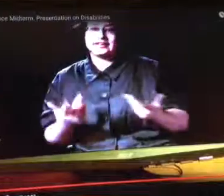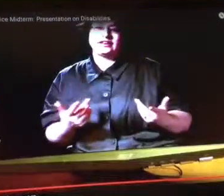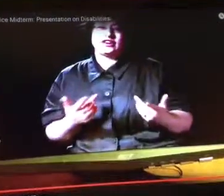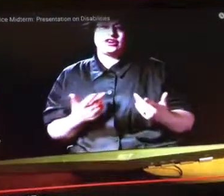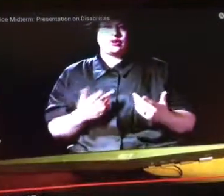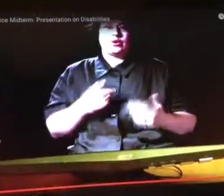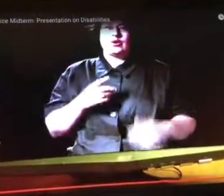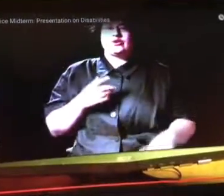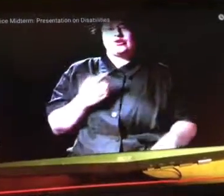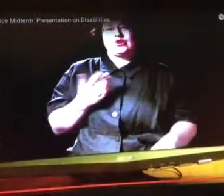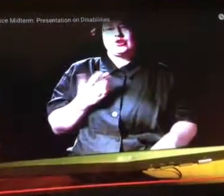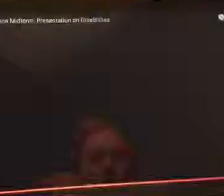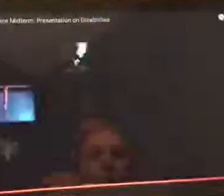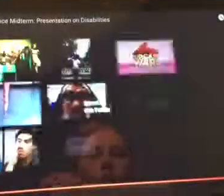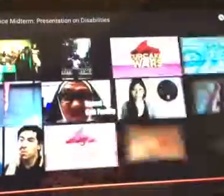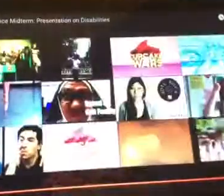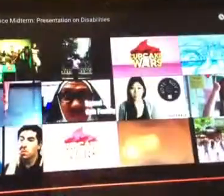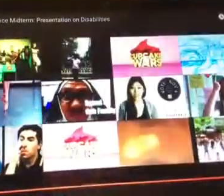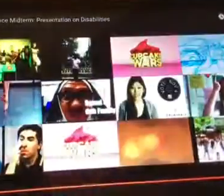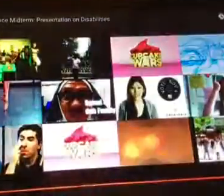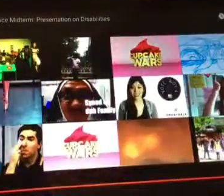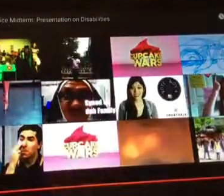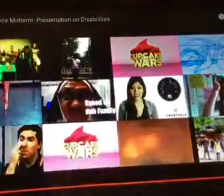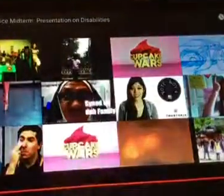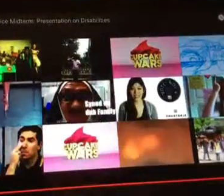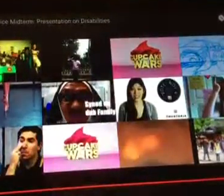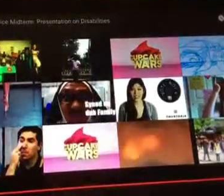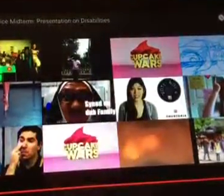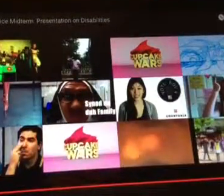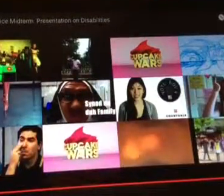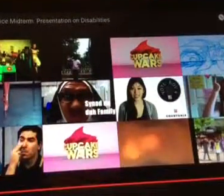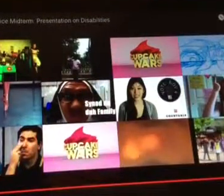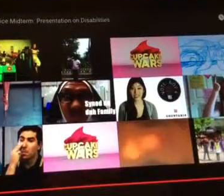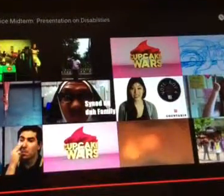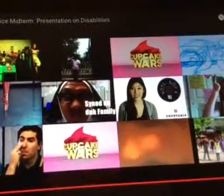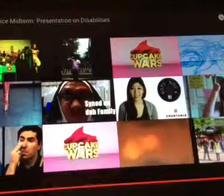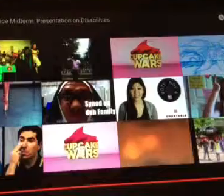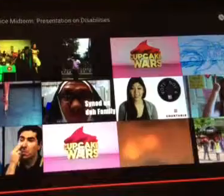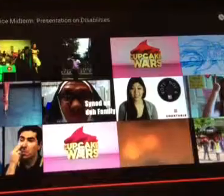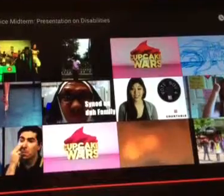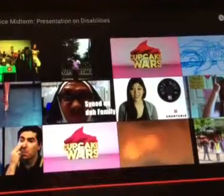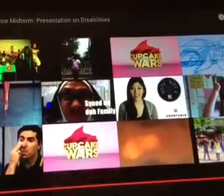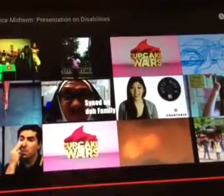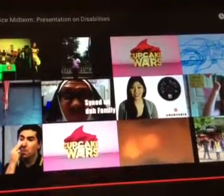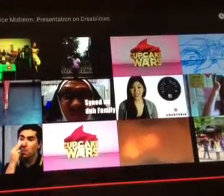So sometimes you have to change your attitude, how you work with the kids, or the environment.